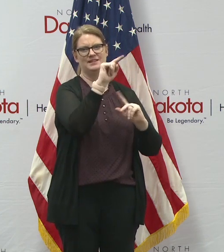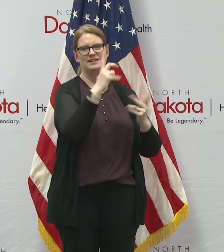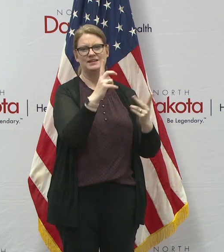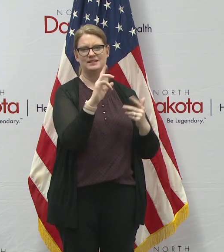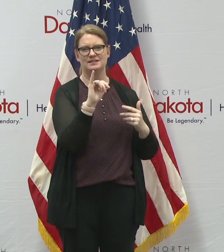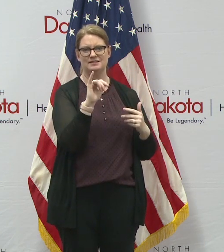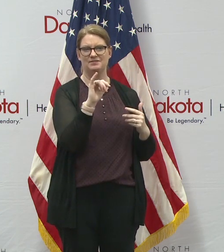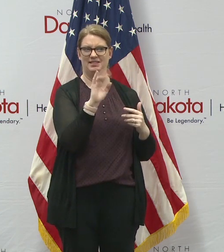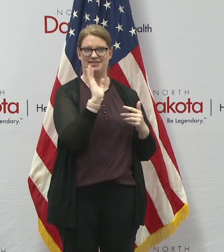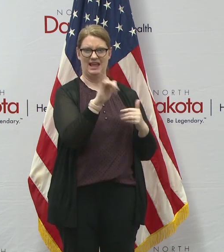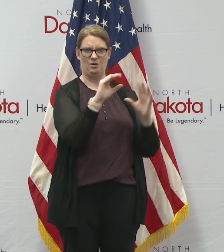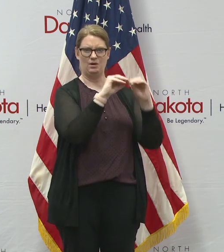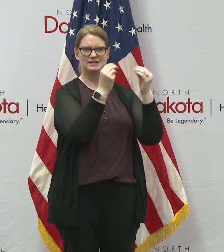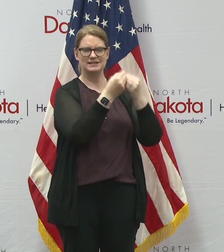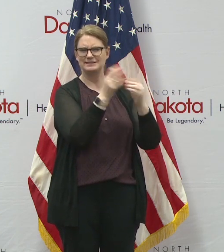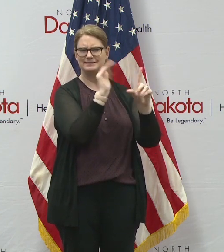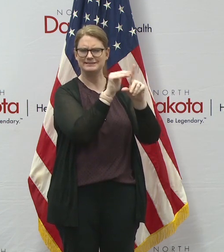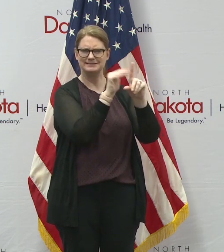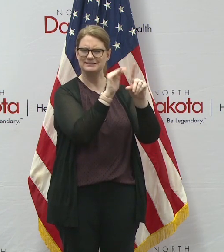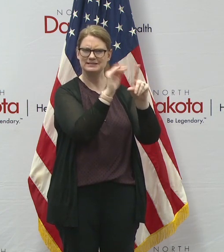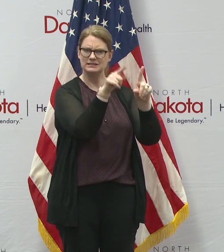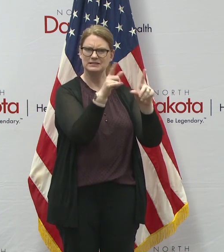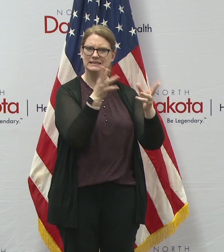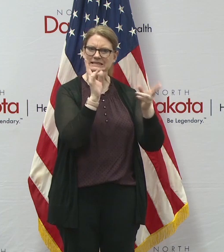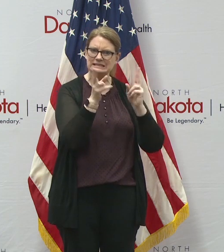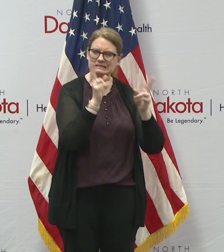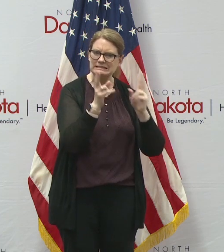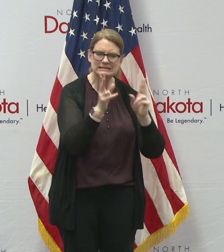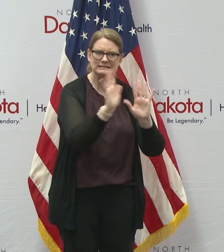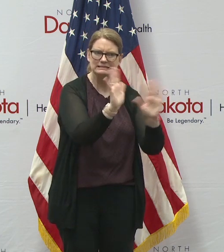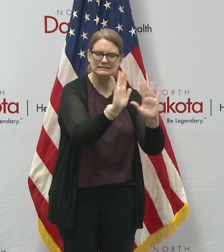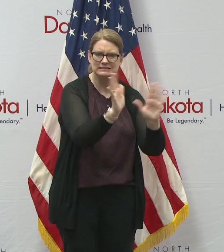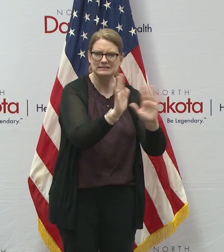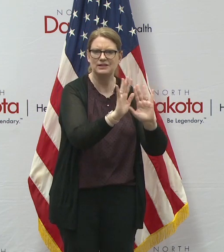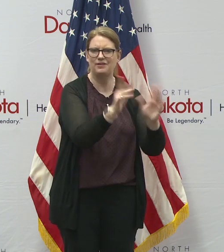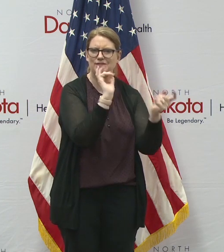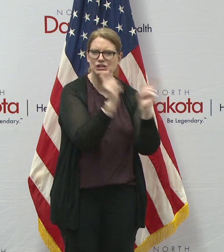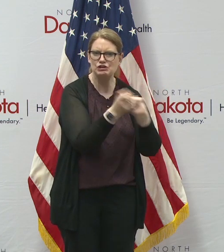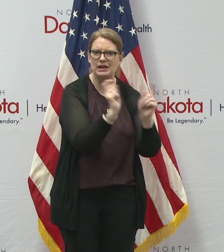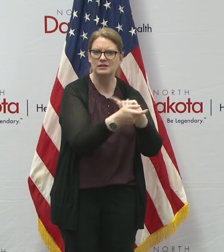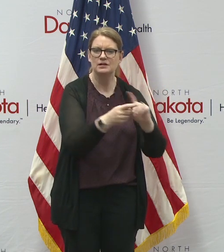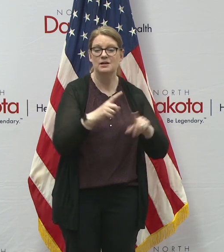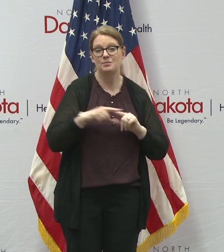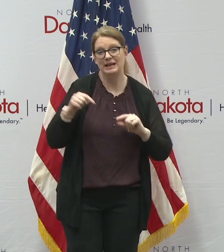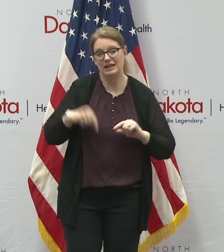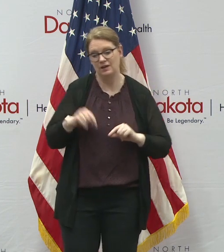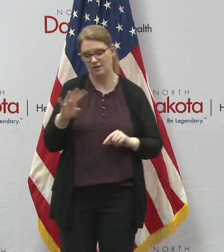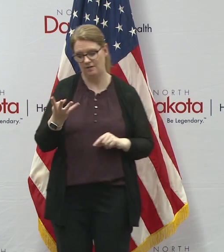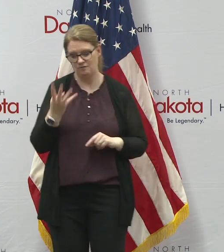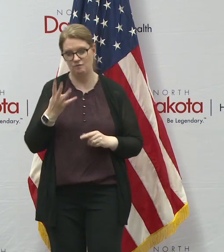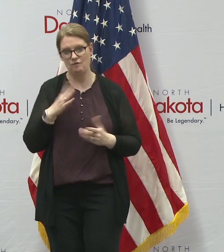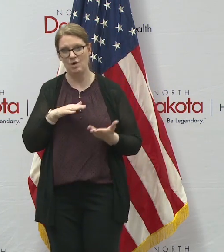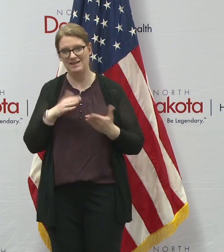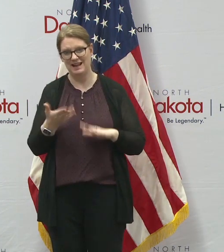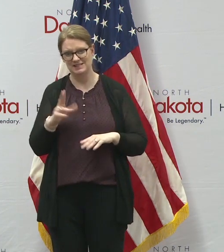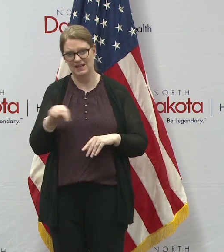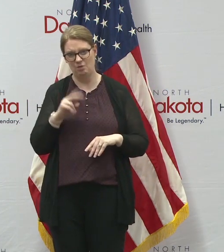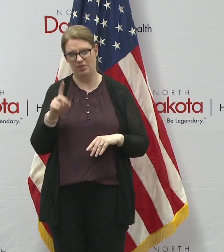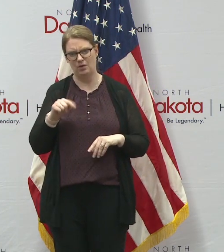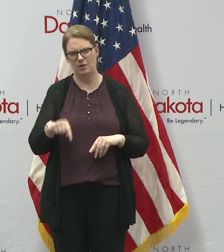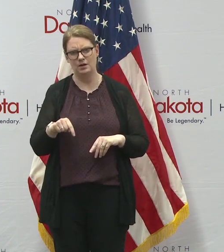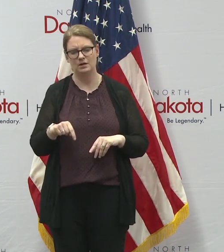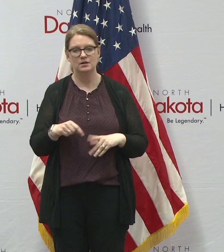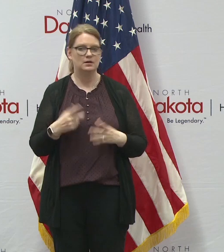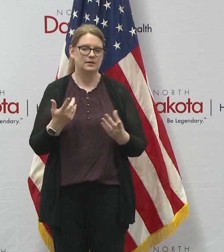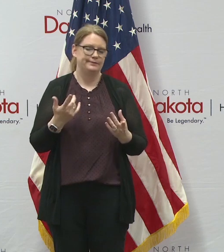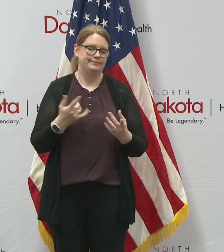that organization to help them understand the urgency of getting this restated. But we have 4 deaths in North Dakota, and if you look at you can download